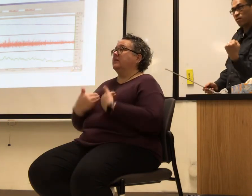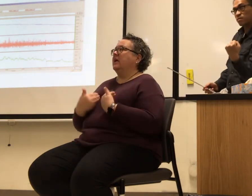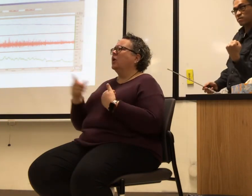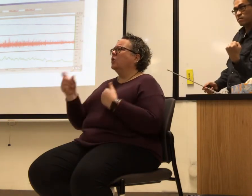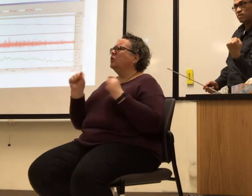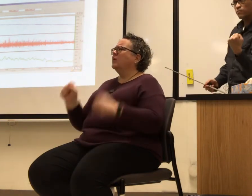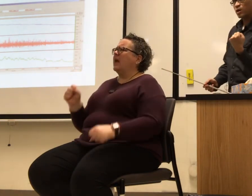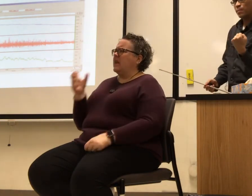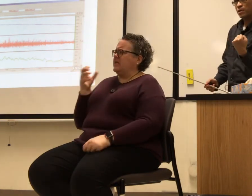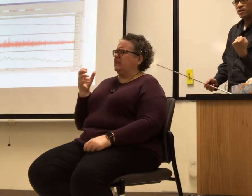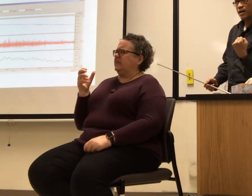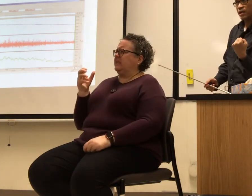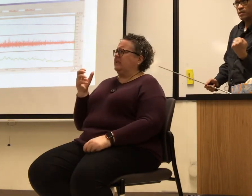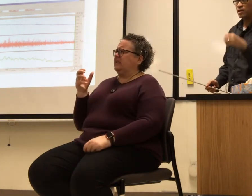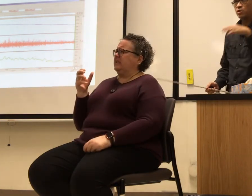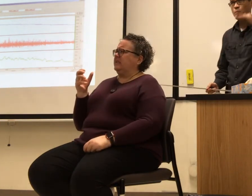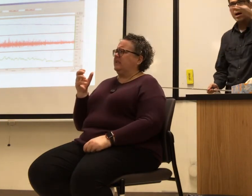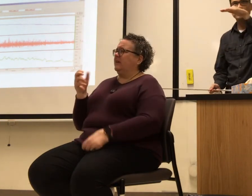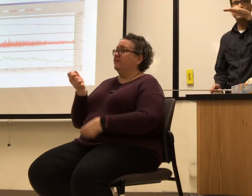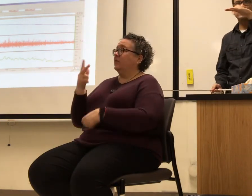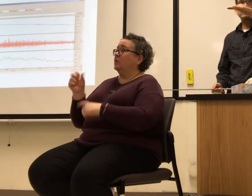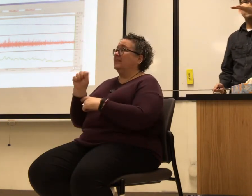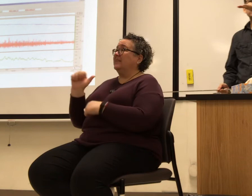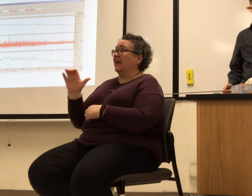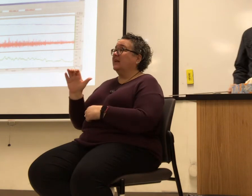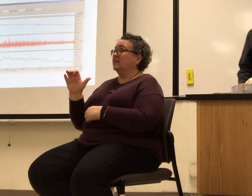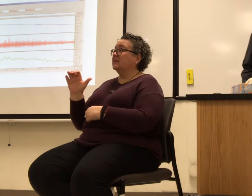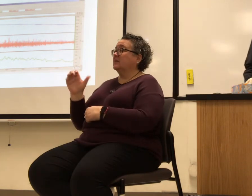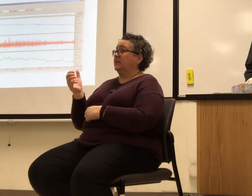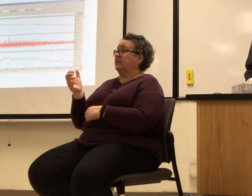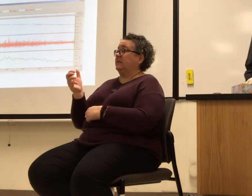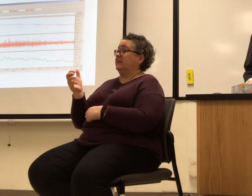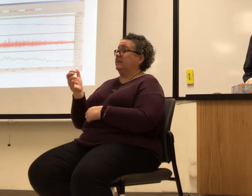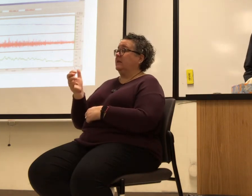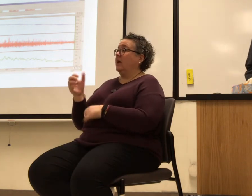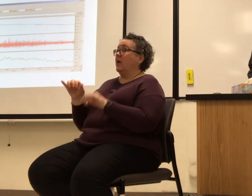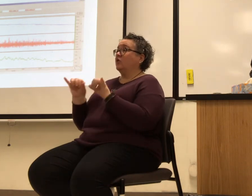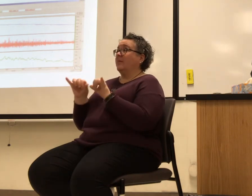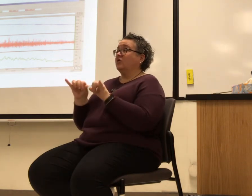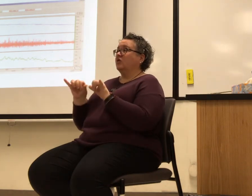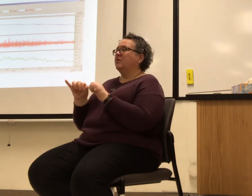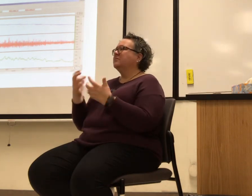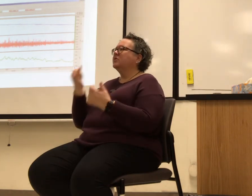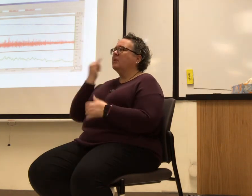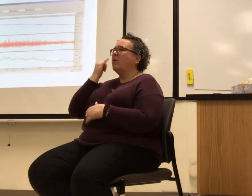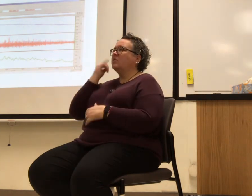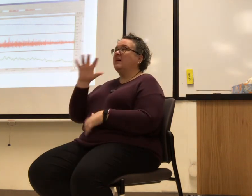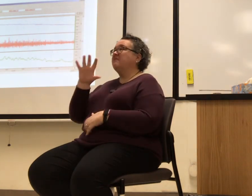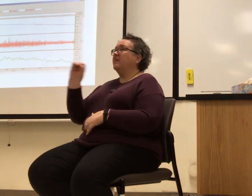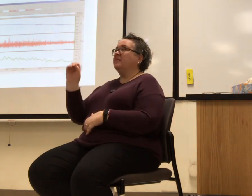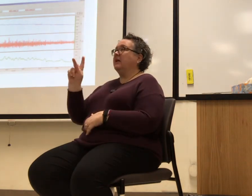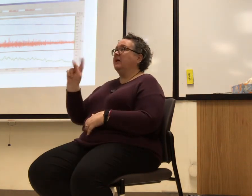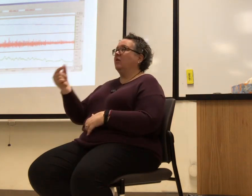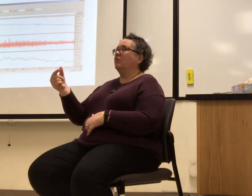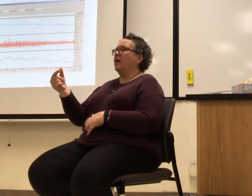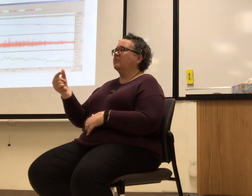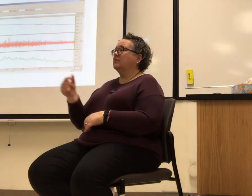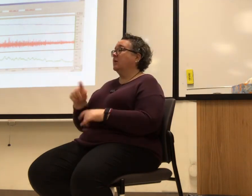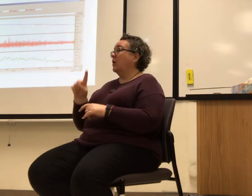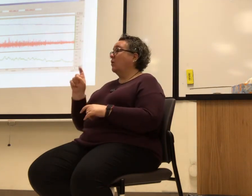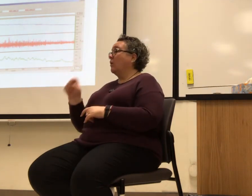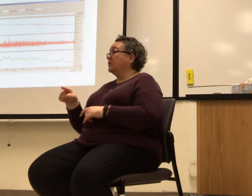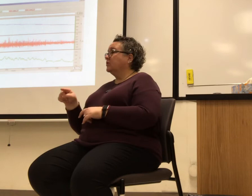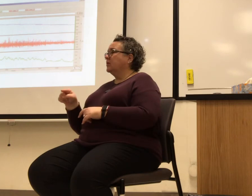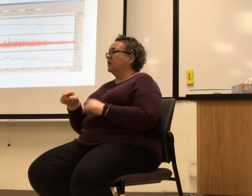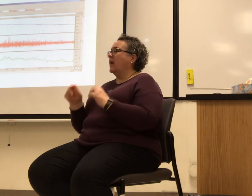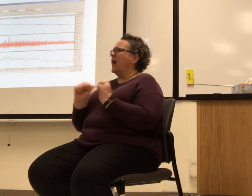hard for a couple of seconds, and you measure it. Say your max effort is 50 kilograms. And the question becomes, how